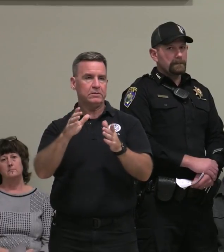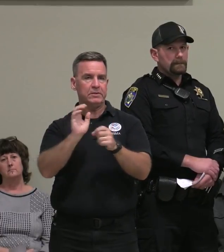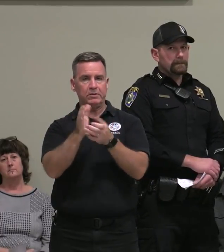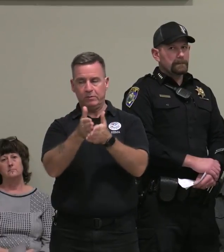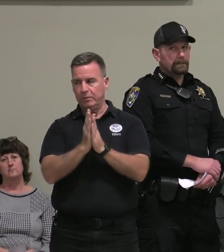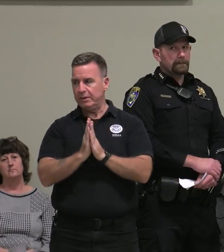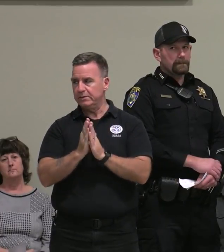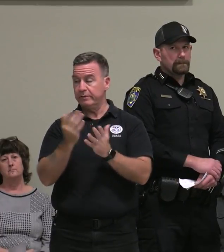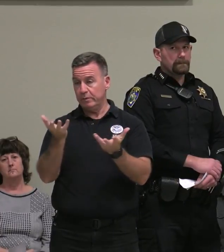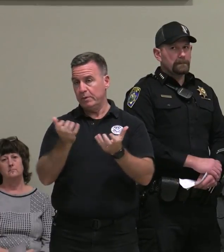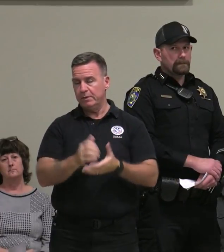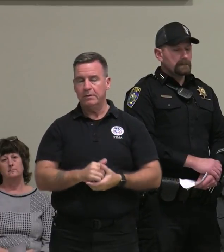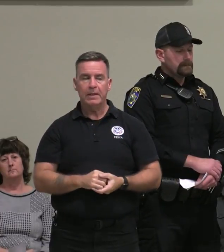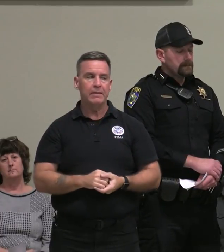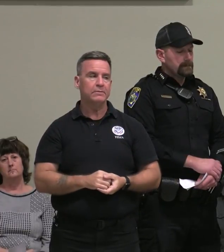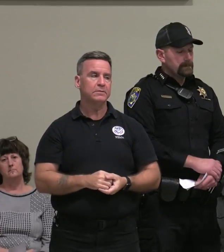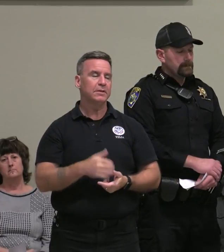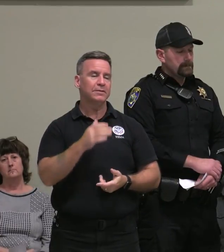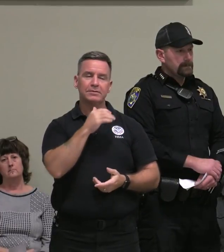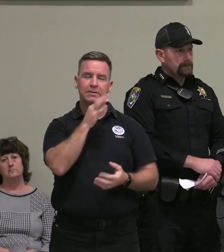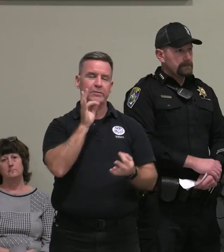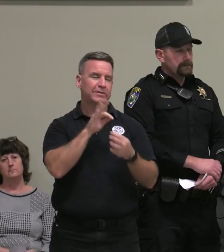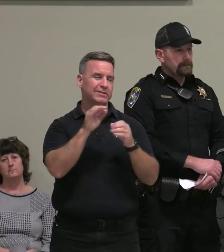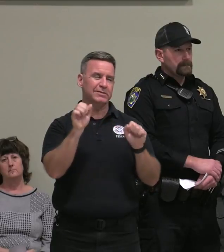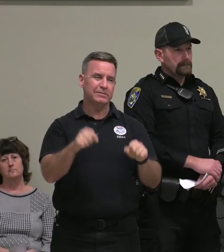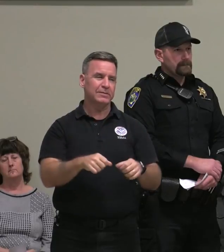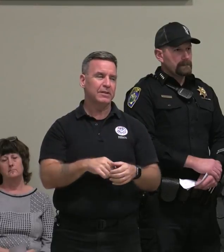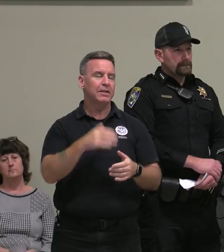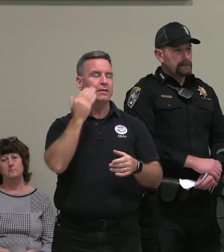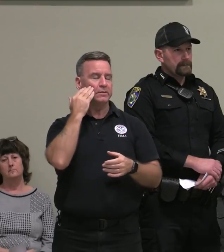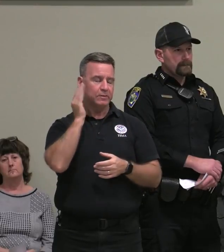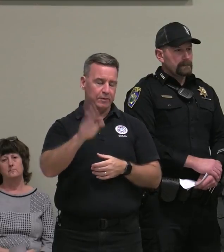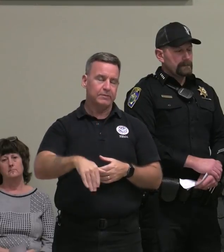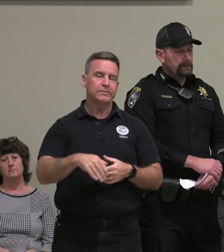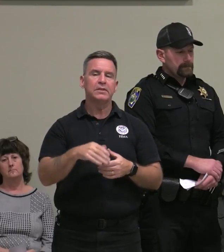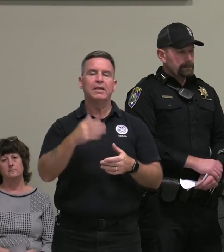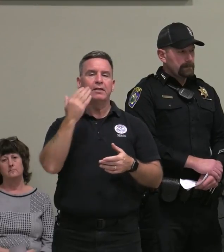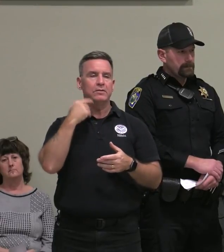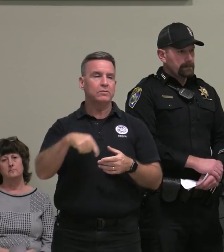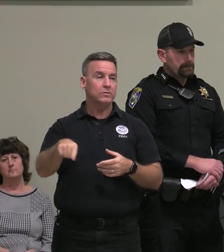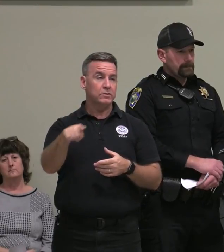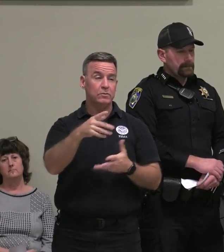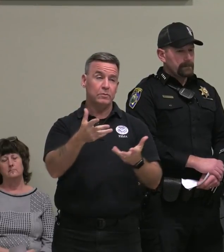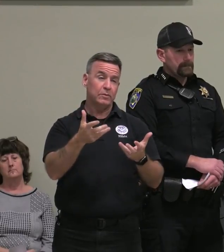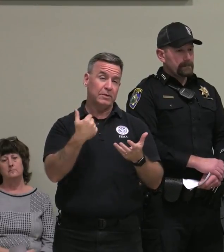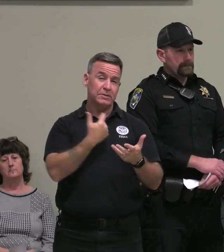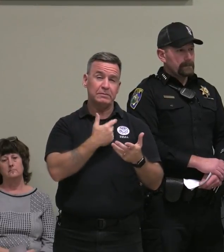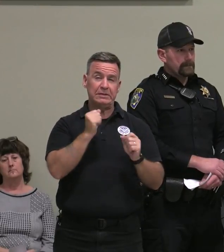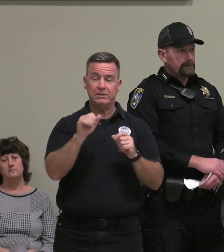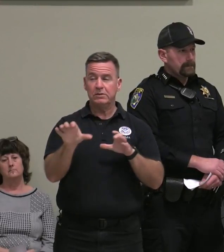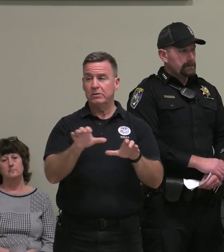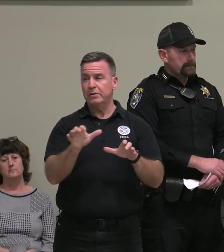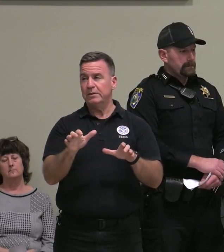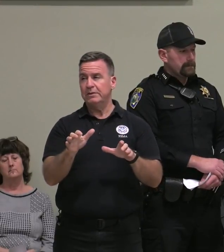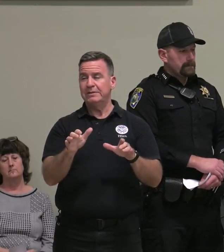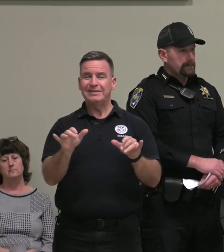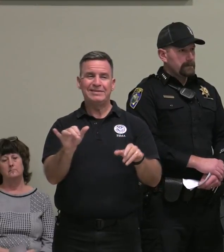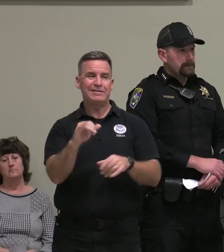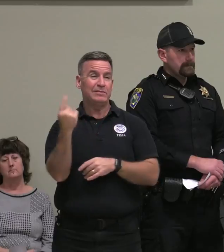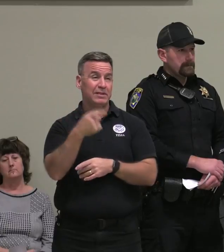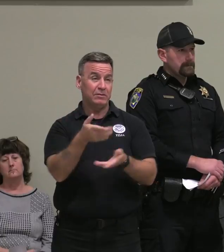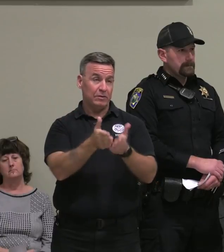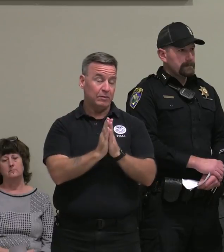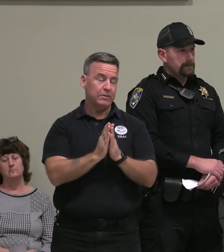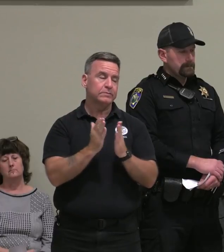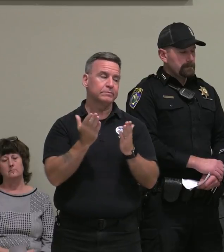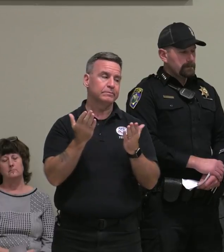make a request if you want to. I know it's not a perfect system. I know and I know you would want us to be able to do it the same day that you make